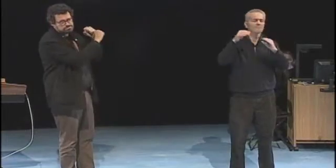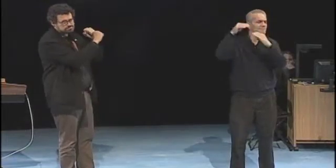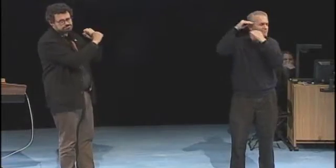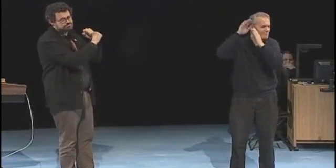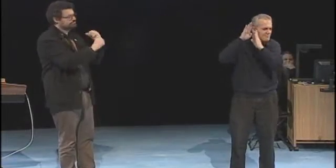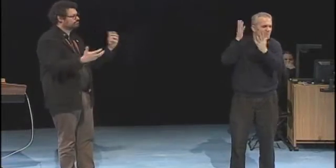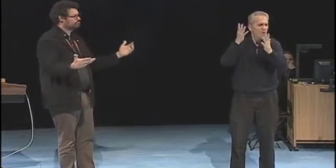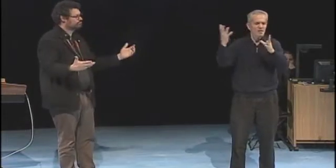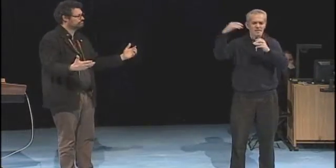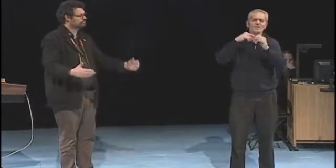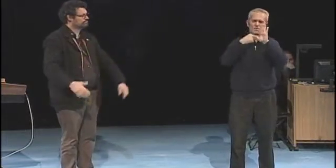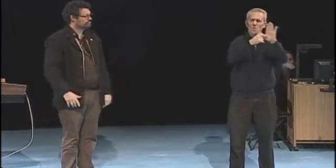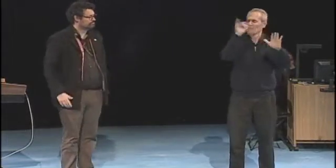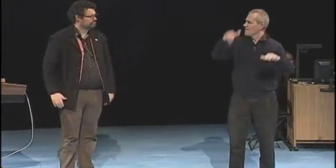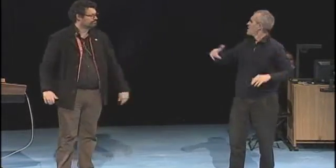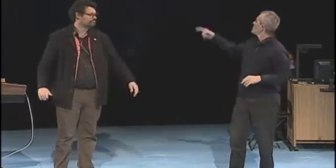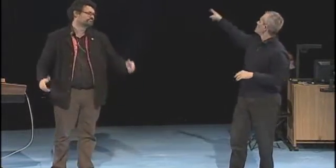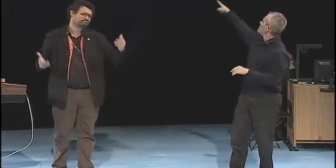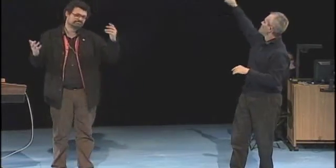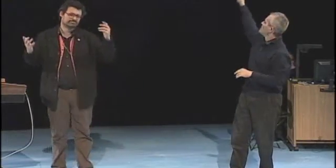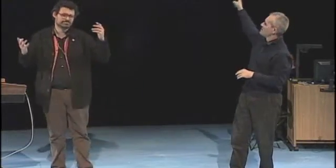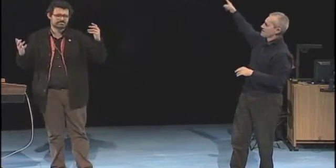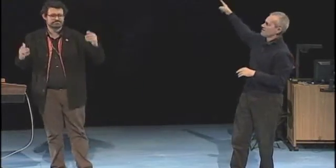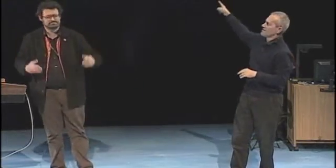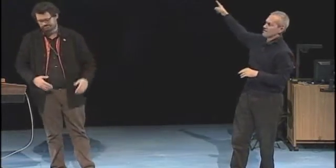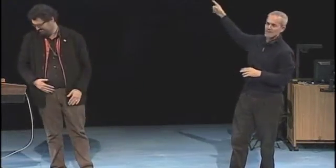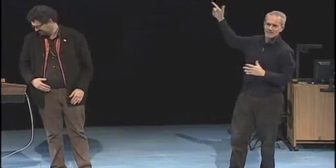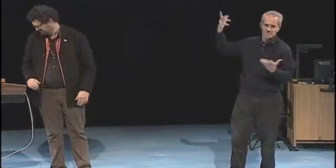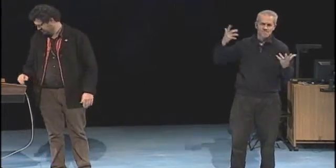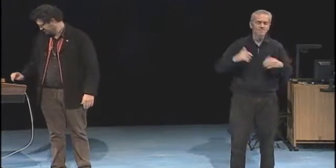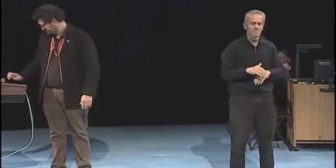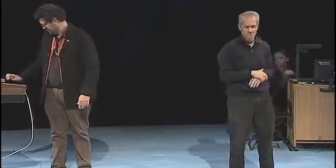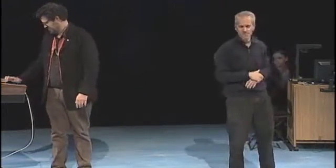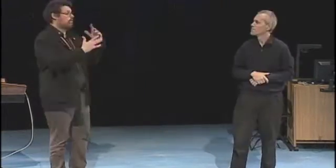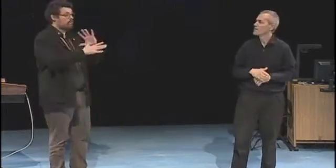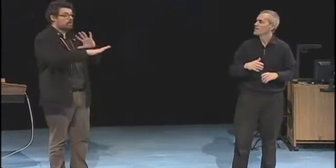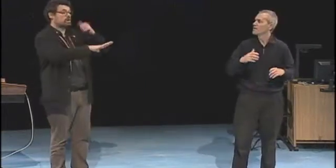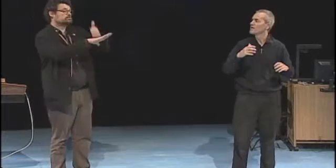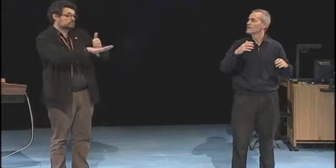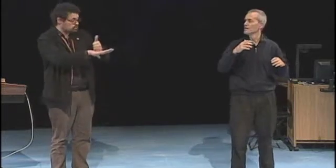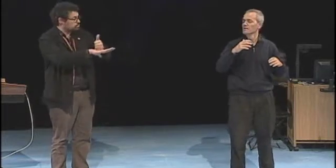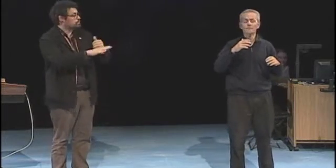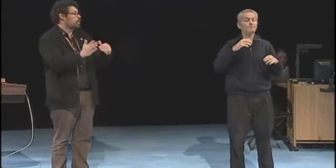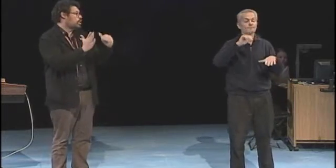all of these concepts that deaf people lived with were shown iteration of The Scream.